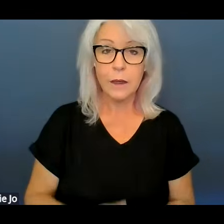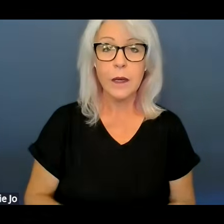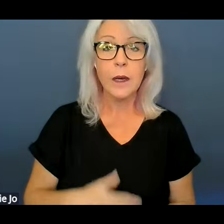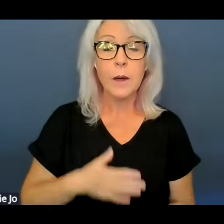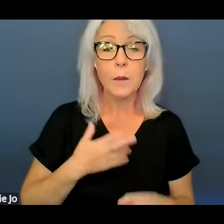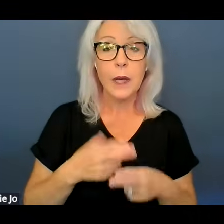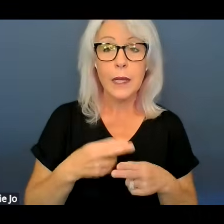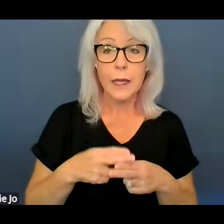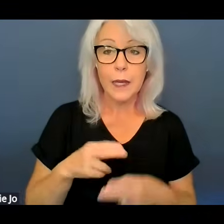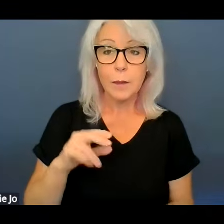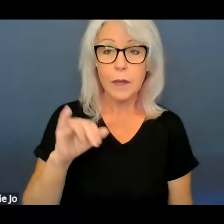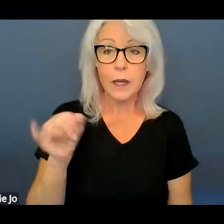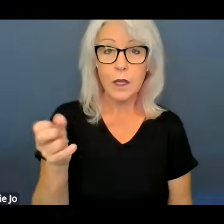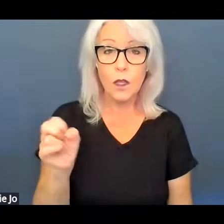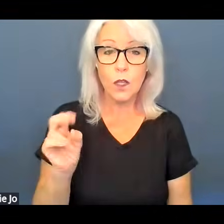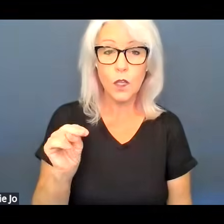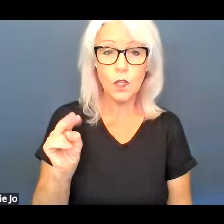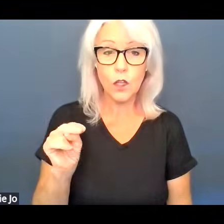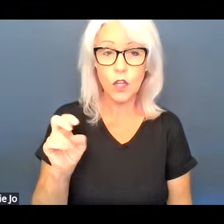Jennifer Schlitt,